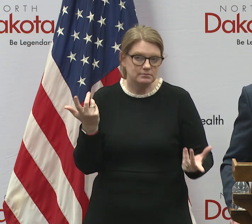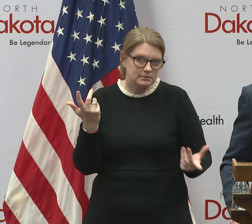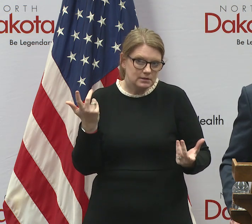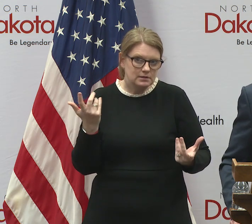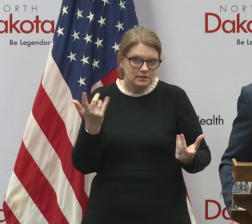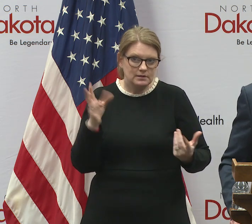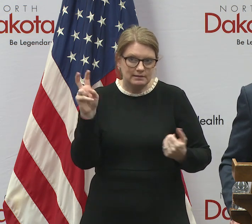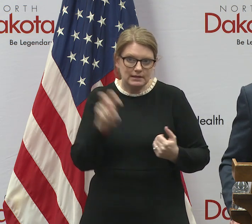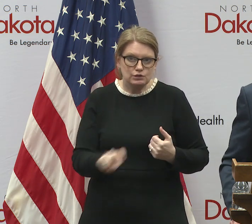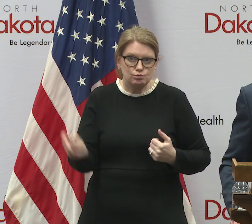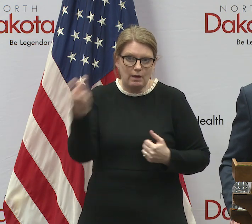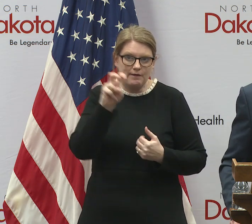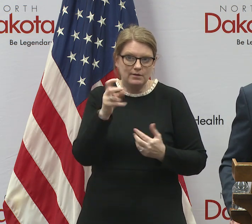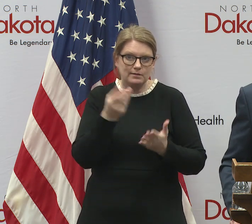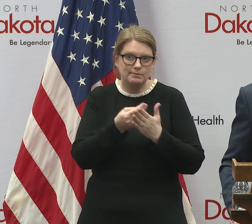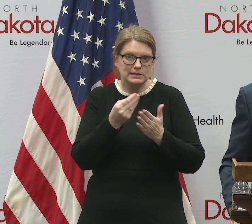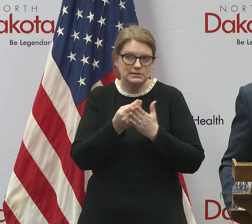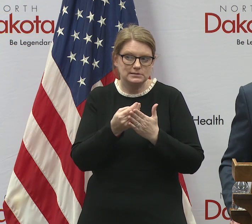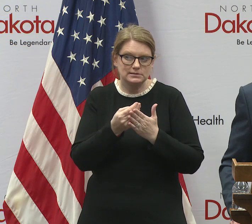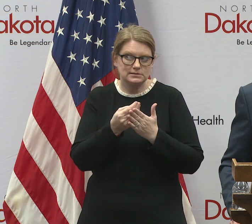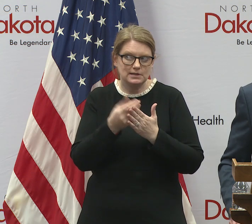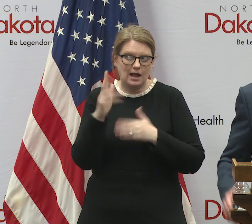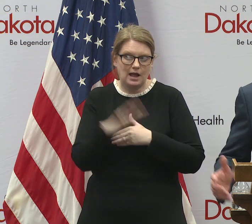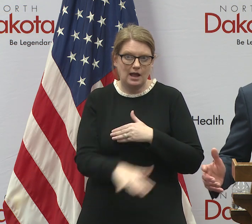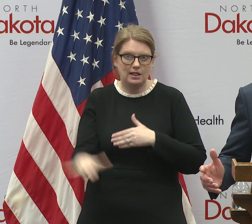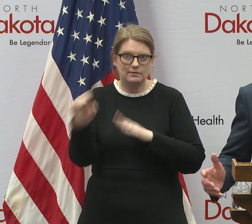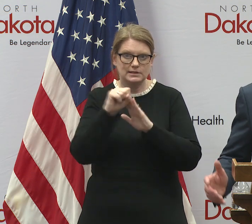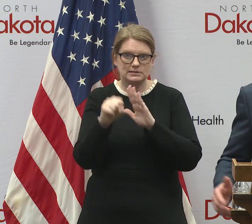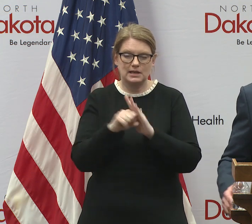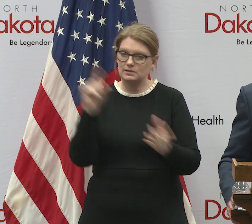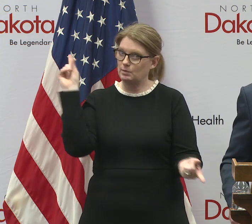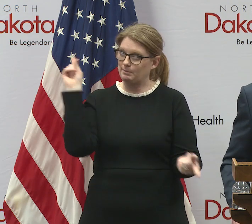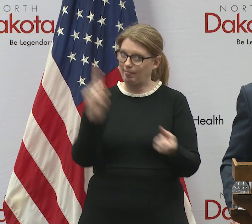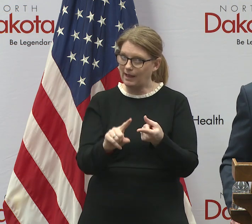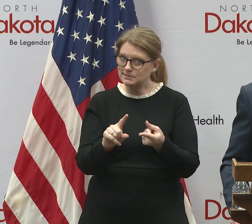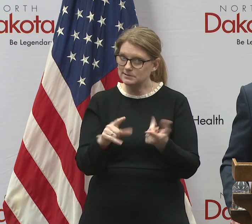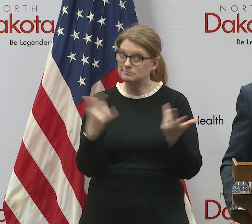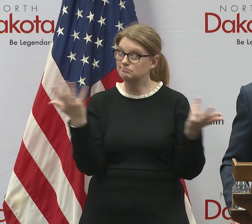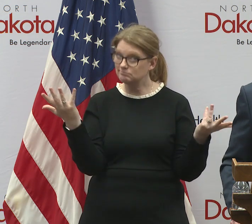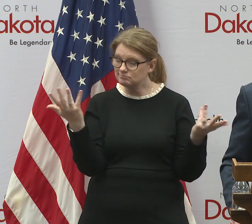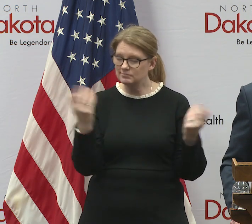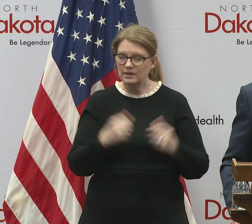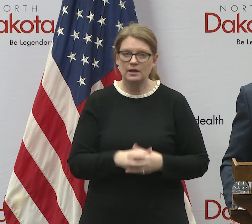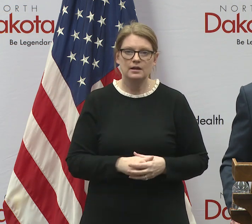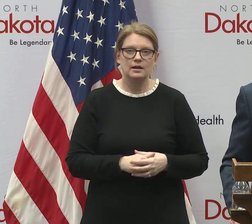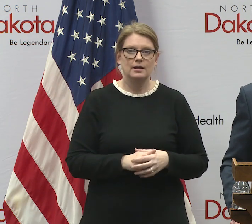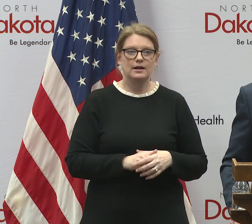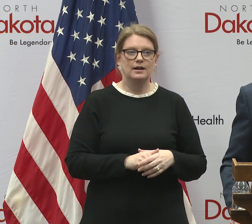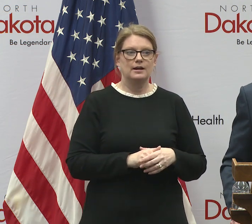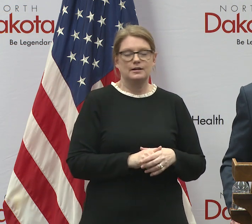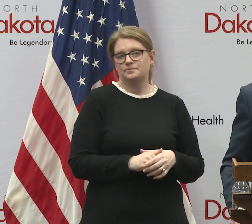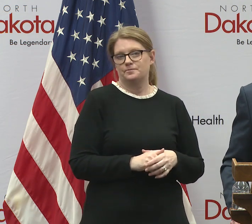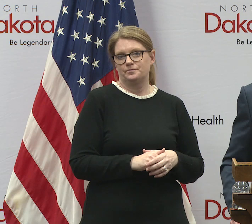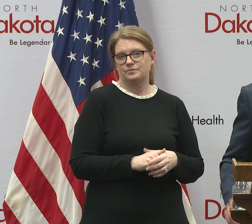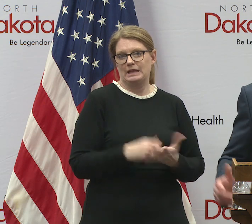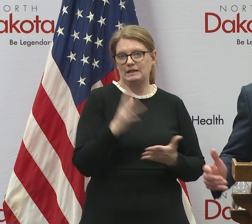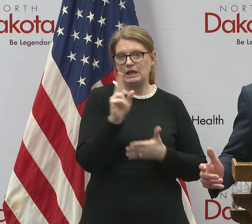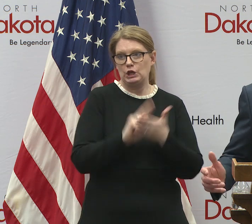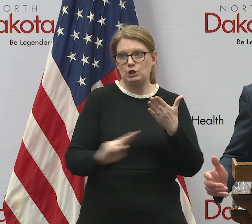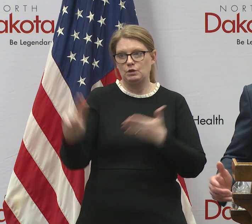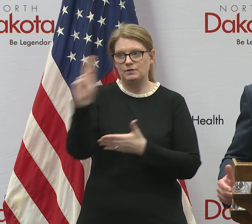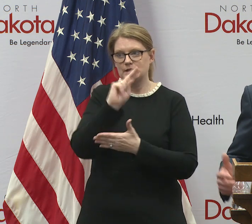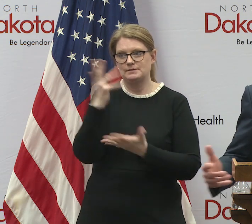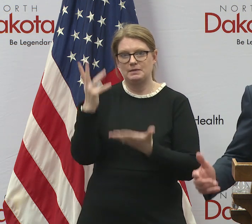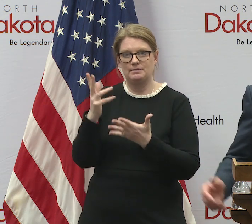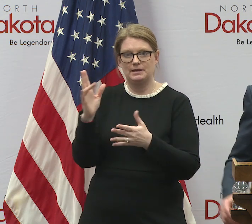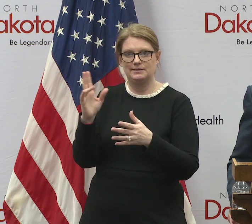that the travel budgets across the state of North Dakota are going to be less. I'm guessing that, some of our, universities might be